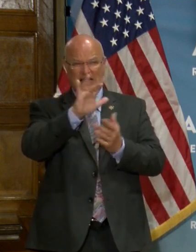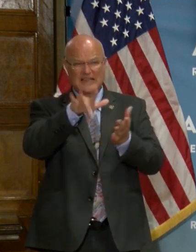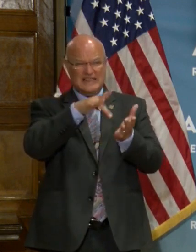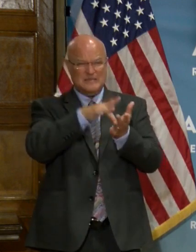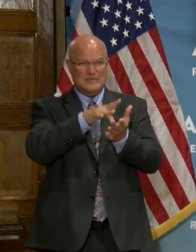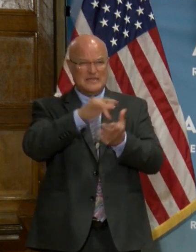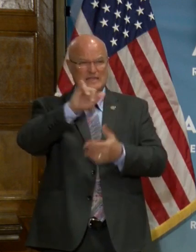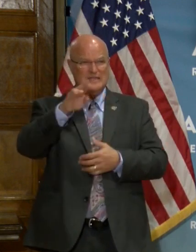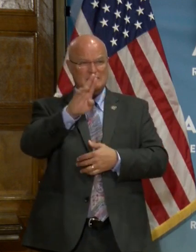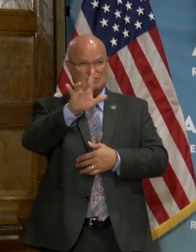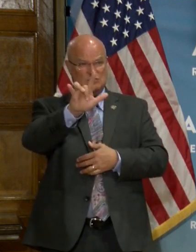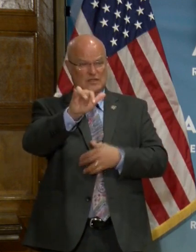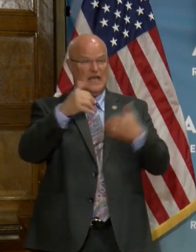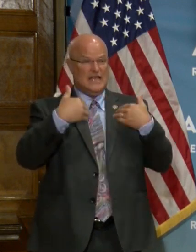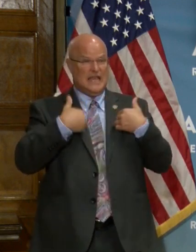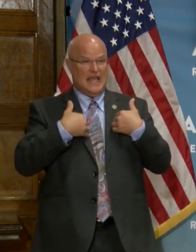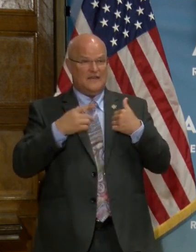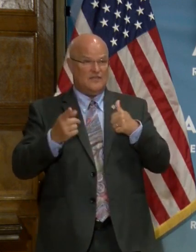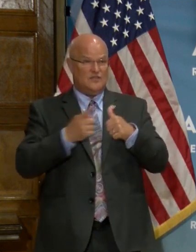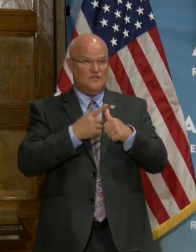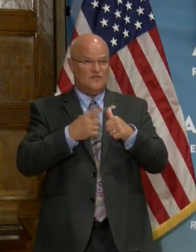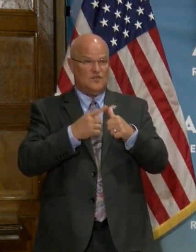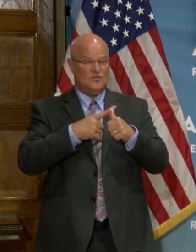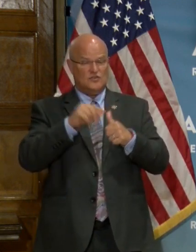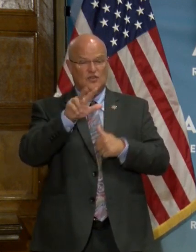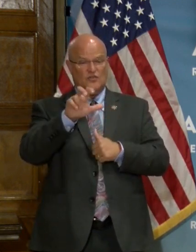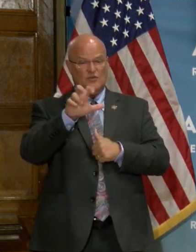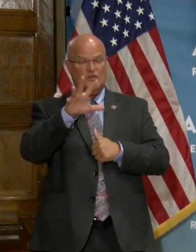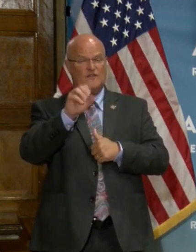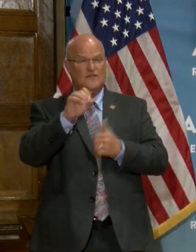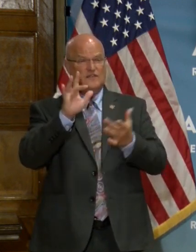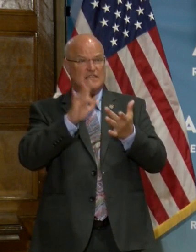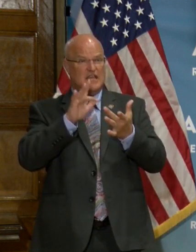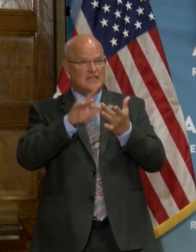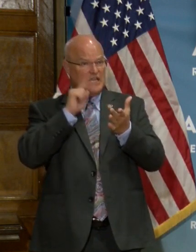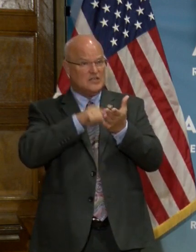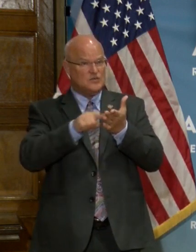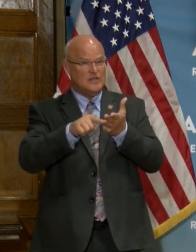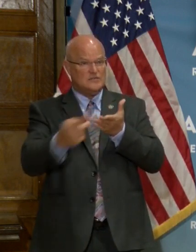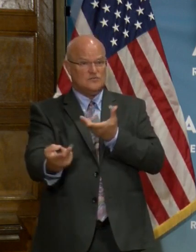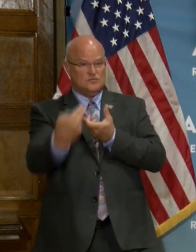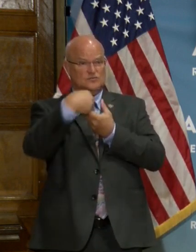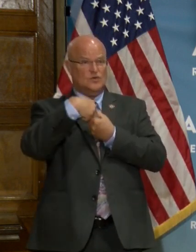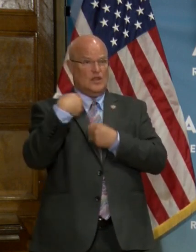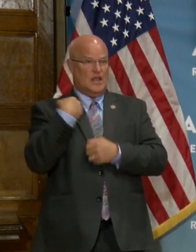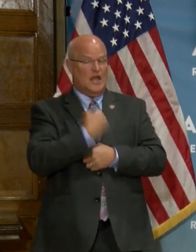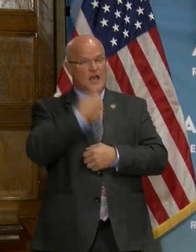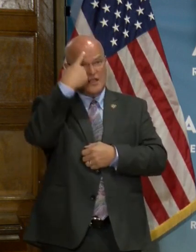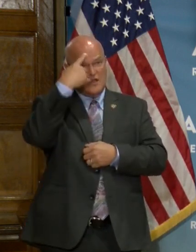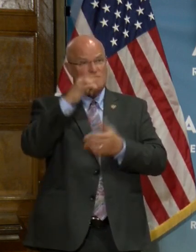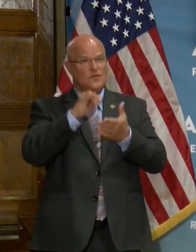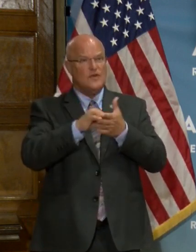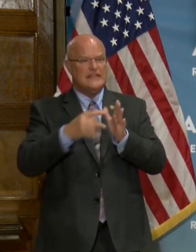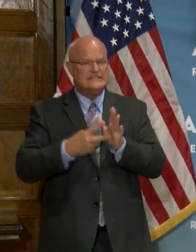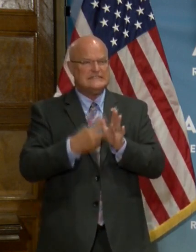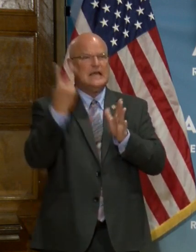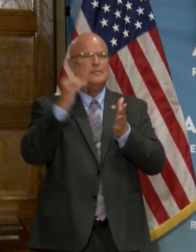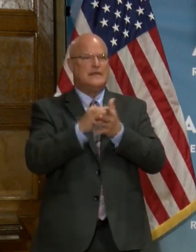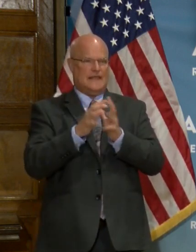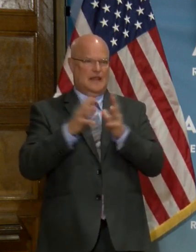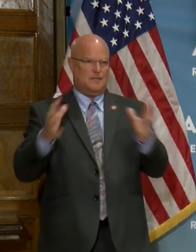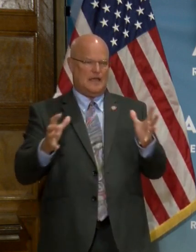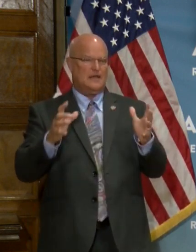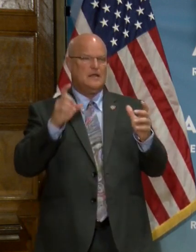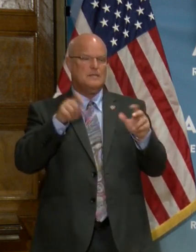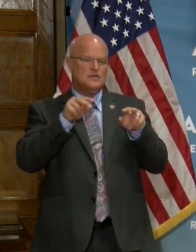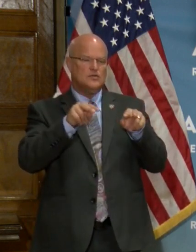mid-July, to have the first set of 350 contact tracers on board. For the doubling that amount, we're